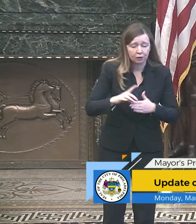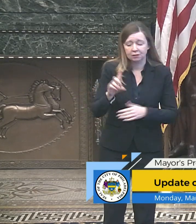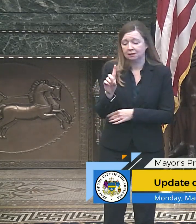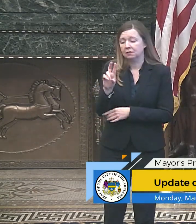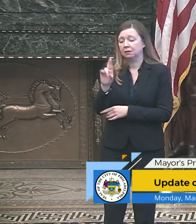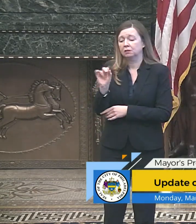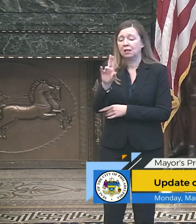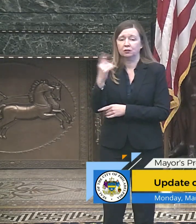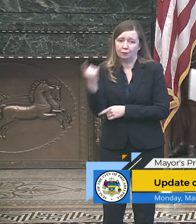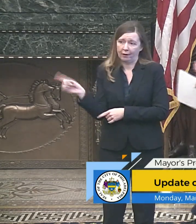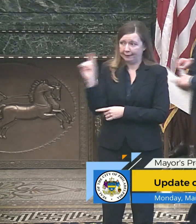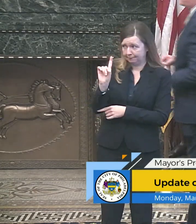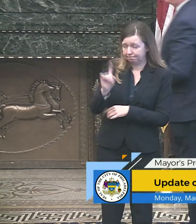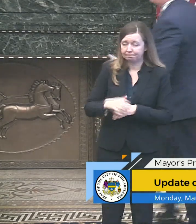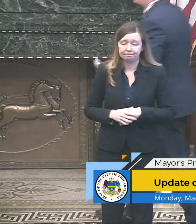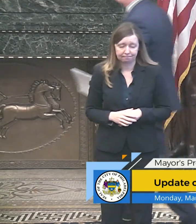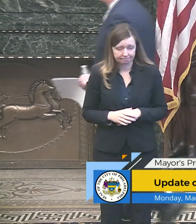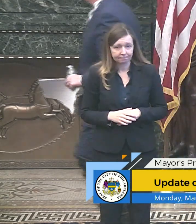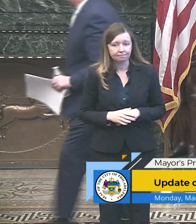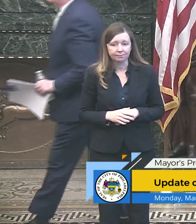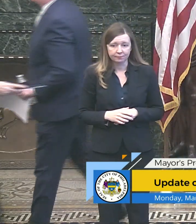Farley.